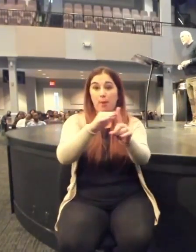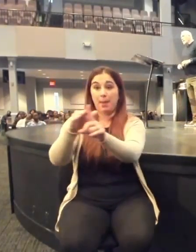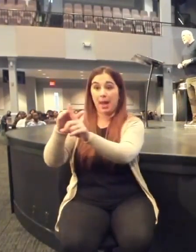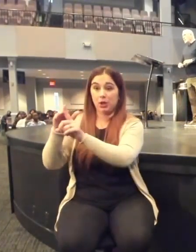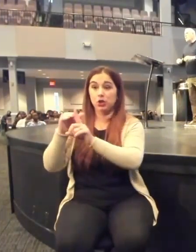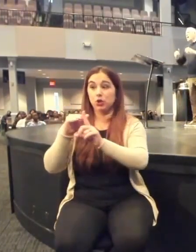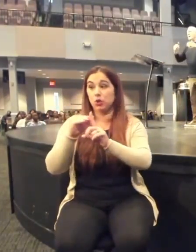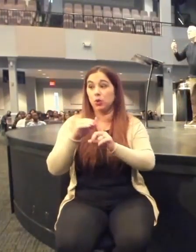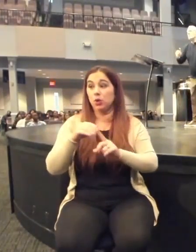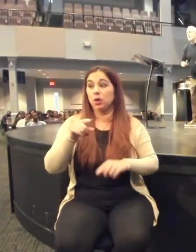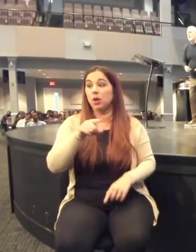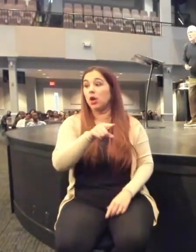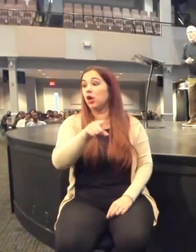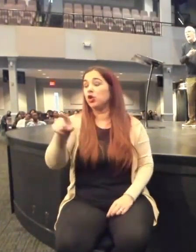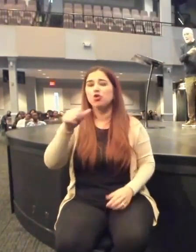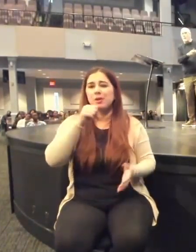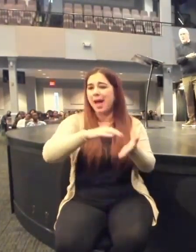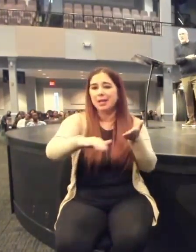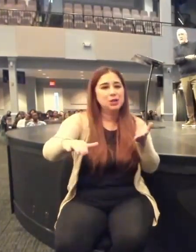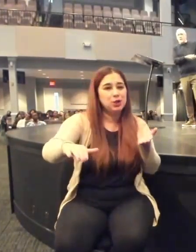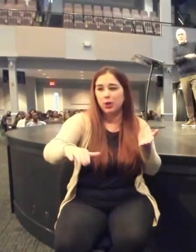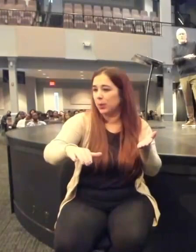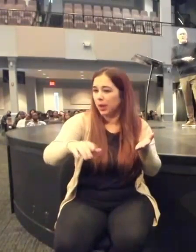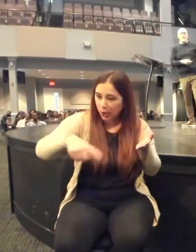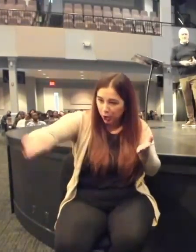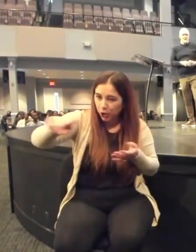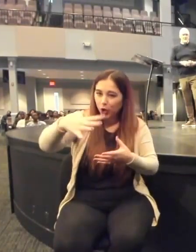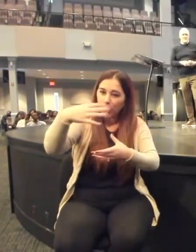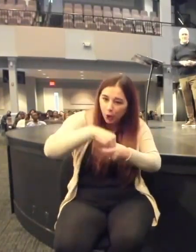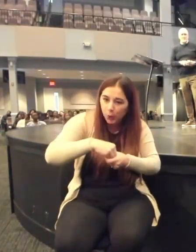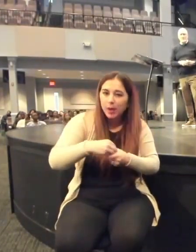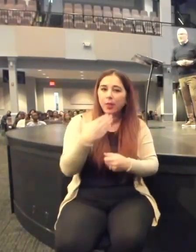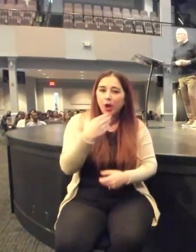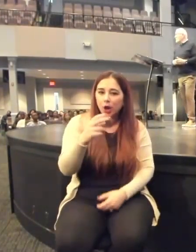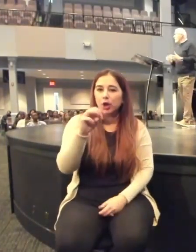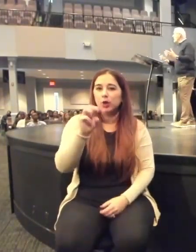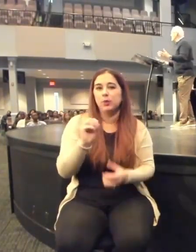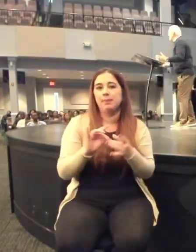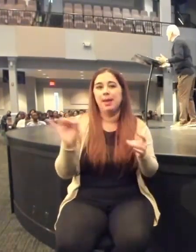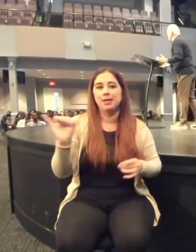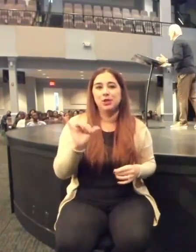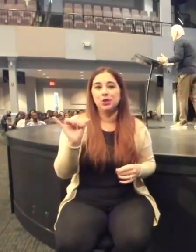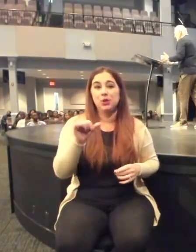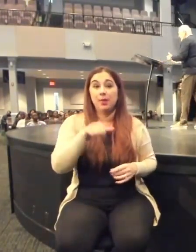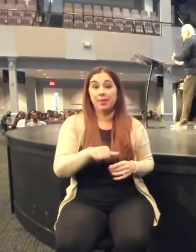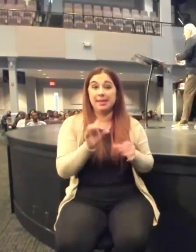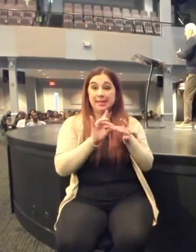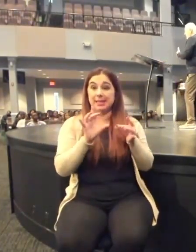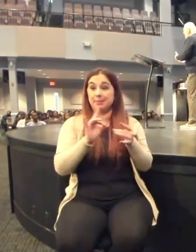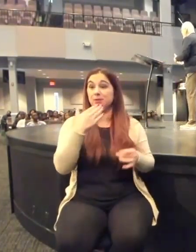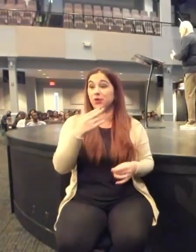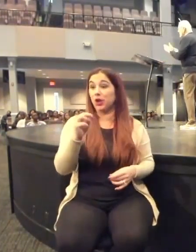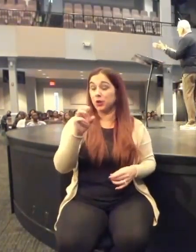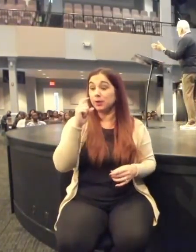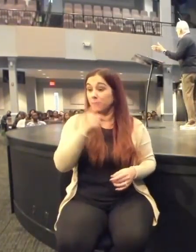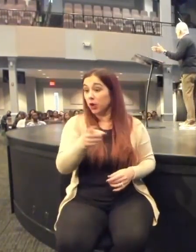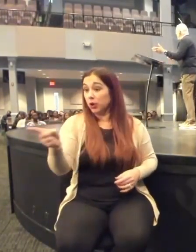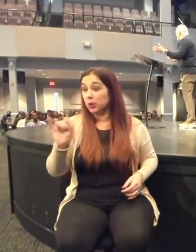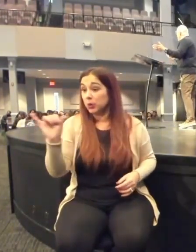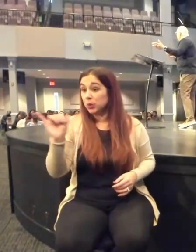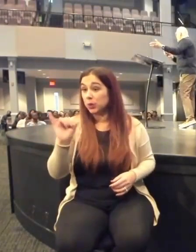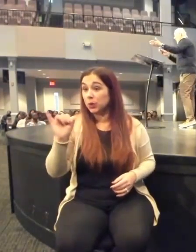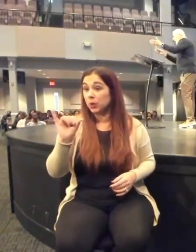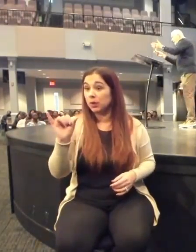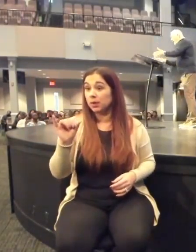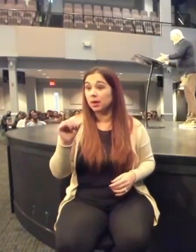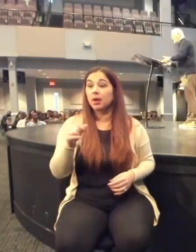that you're not excluded either. You're included in the good news message. This message of good news is for you. There's no one who